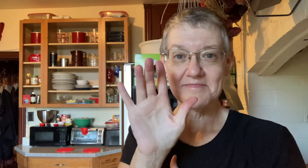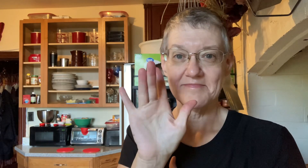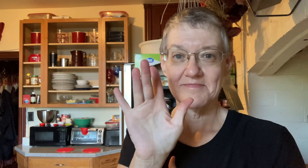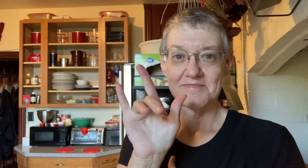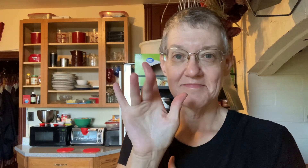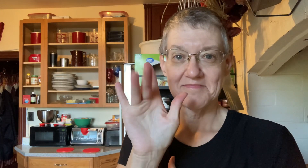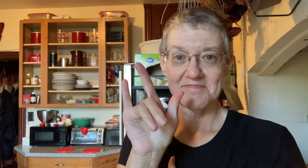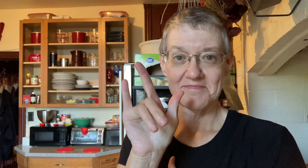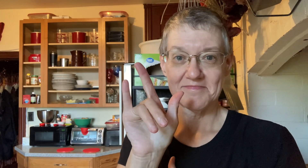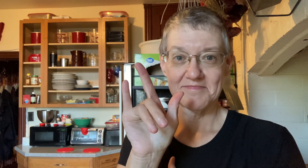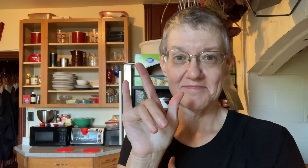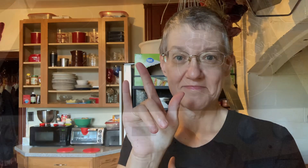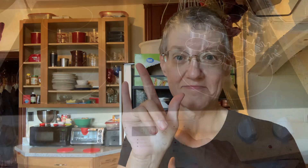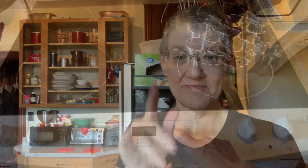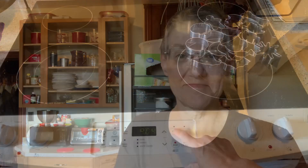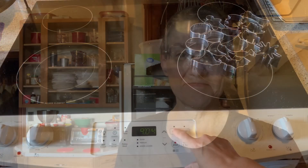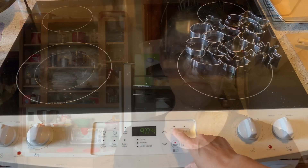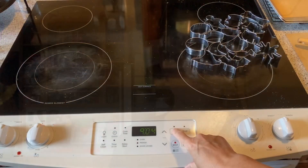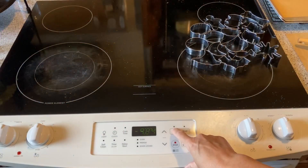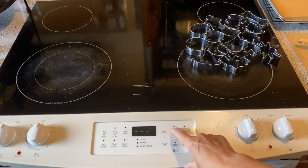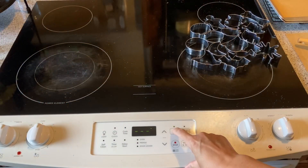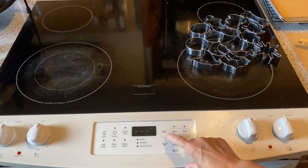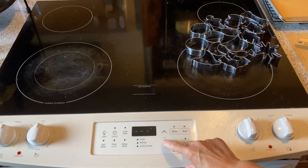to 325 degrees.